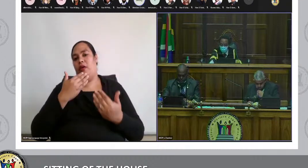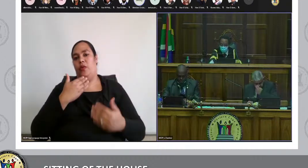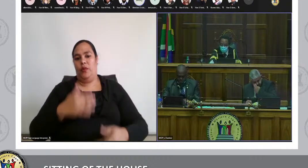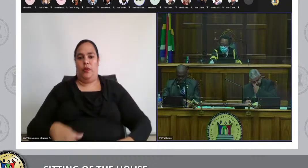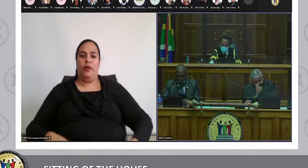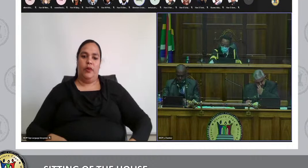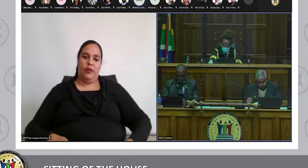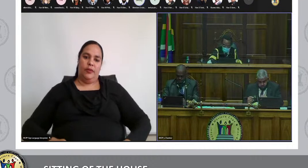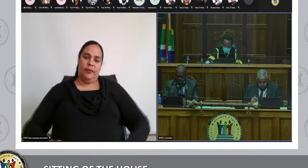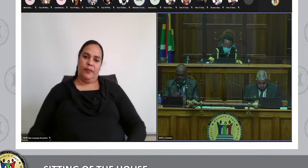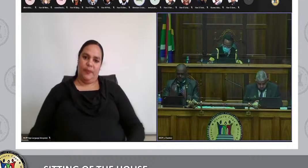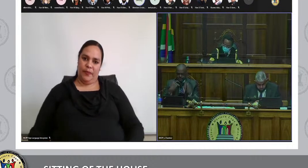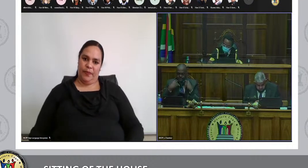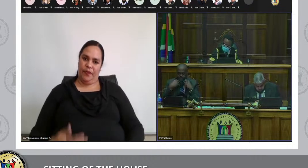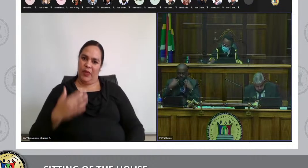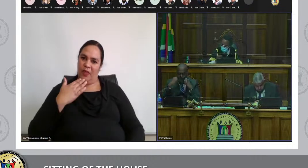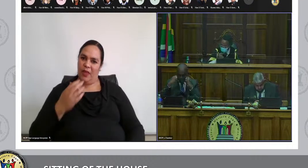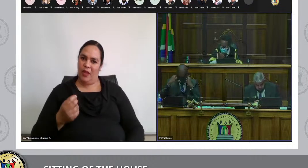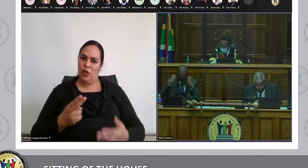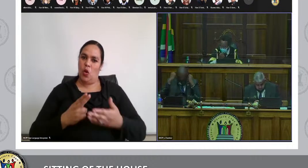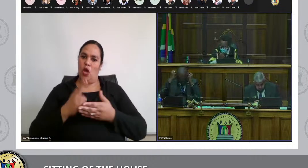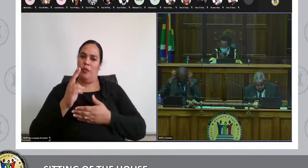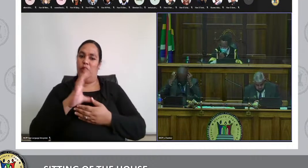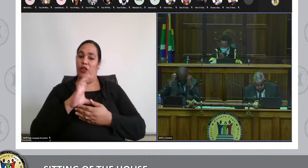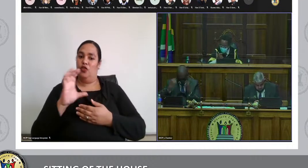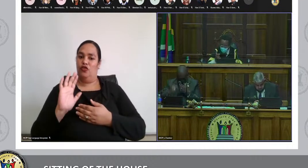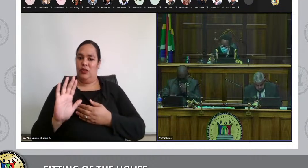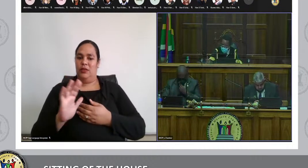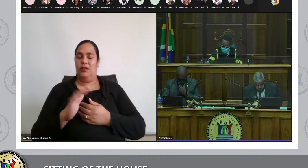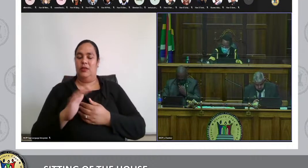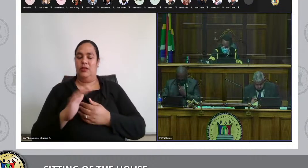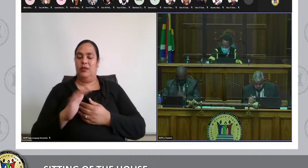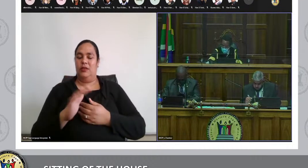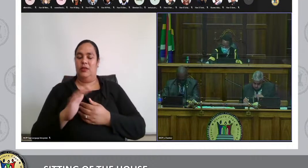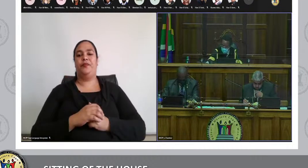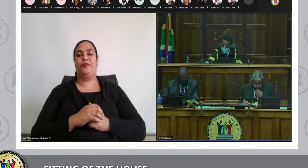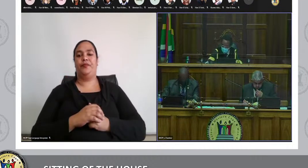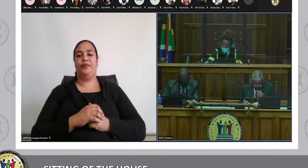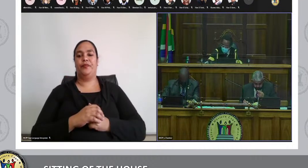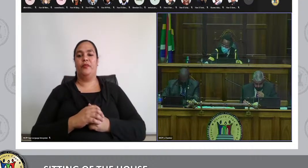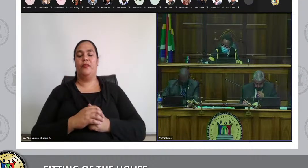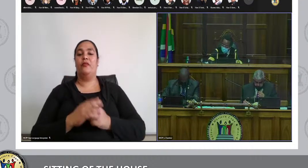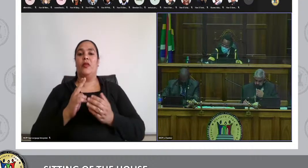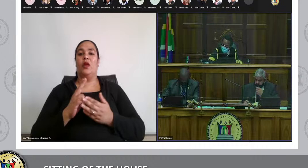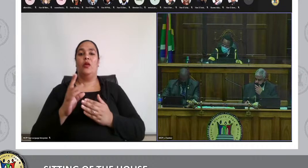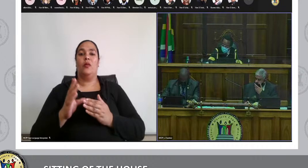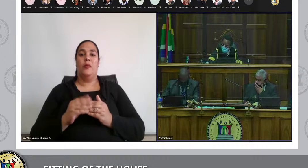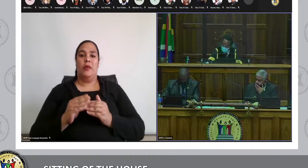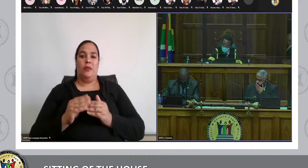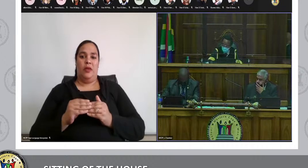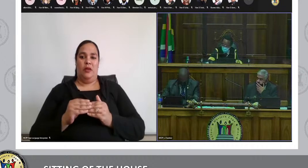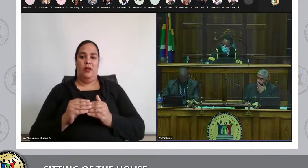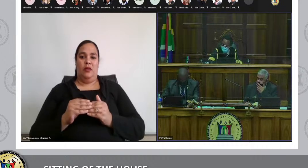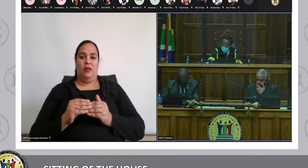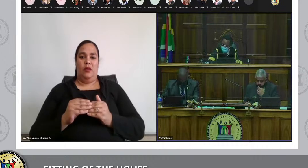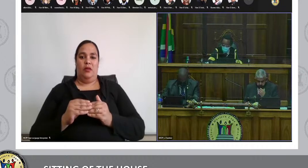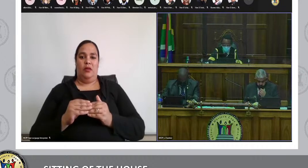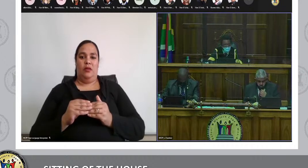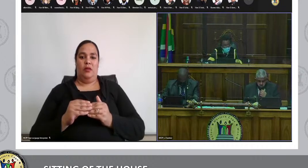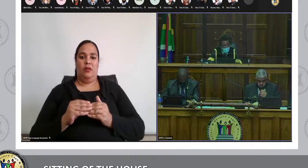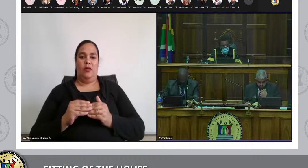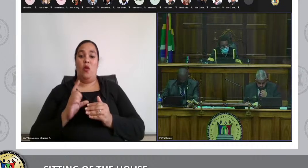Thank you, Honorable Christians. Honorable members, due to